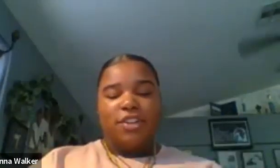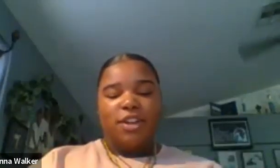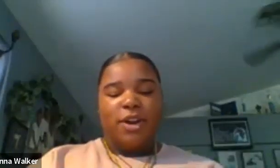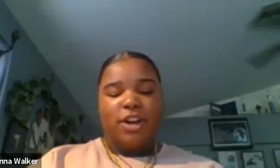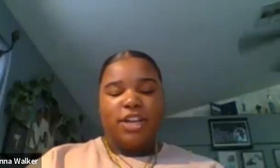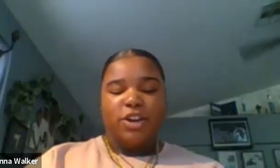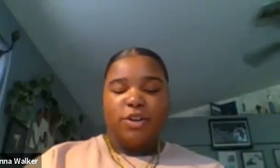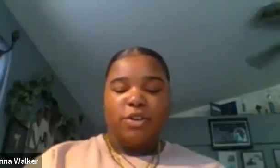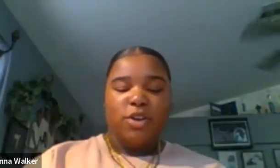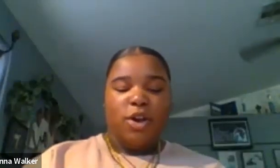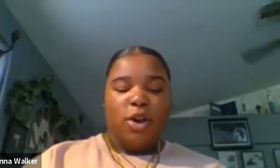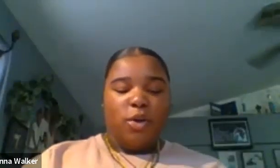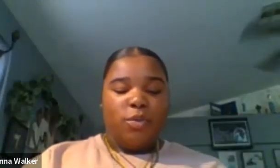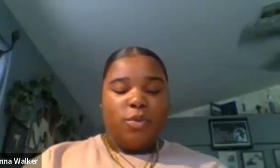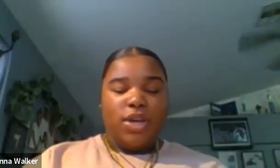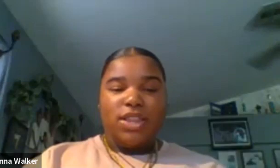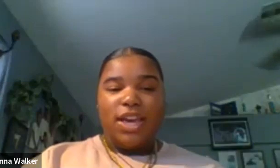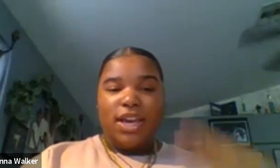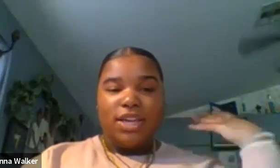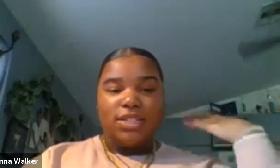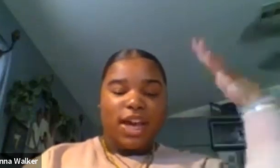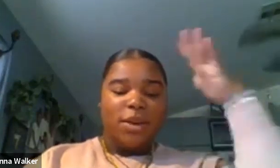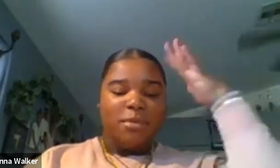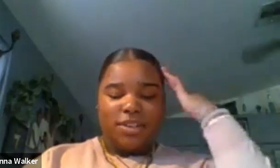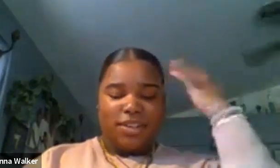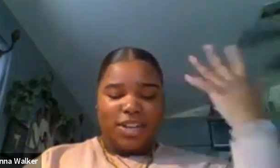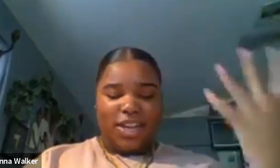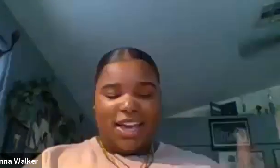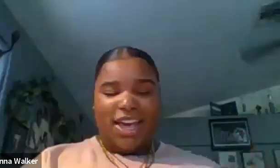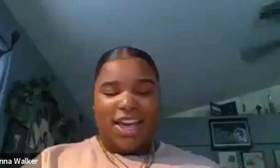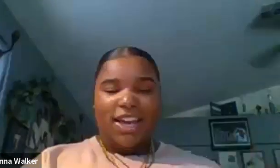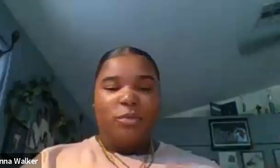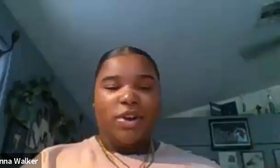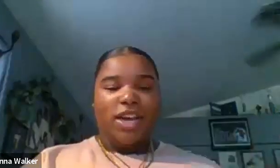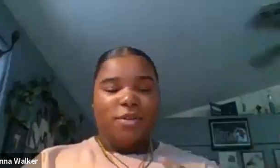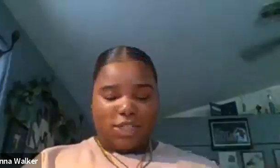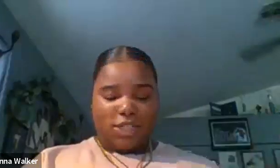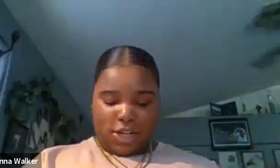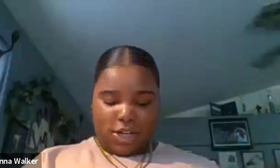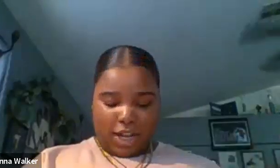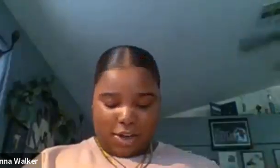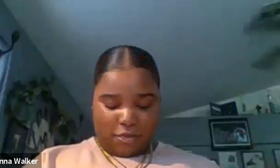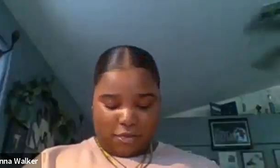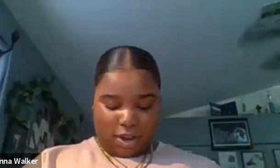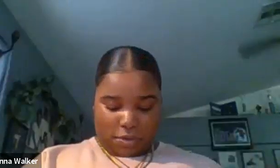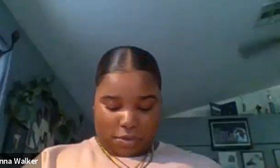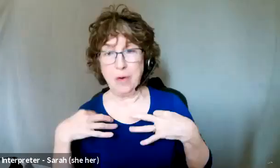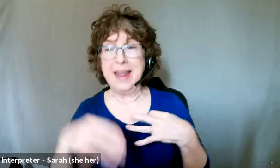brown-skinned African-American girl with a tight bun, and I'm wearing a pink shirt, and I